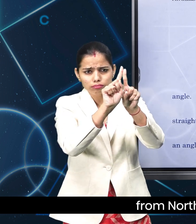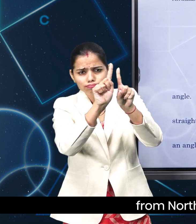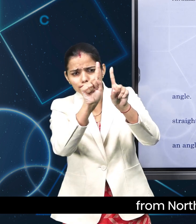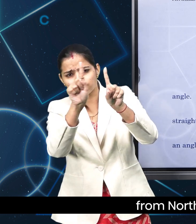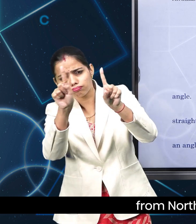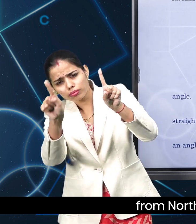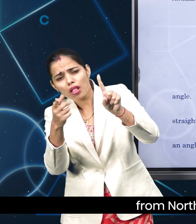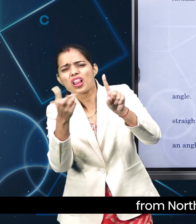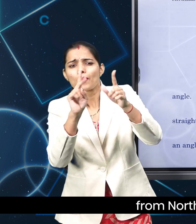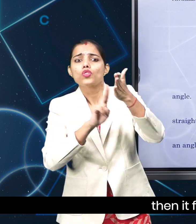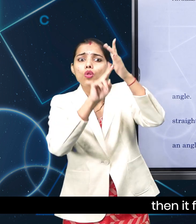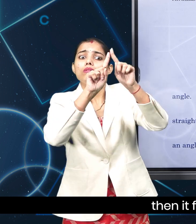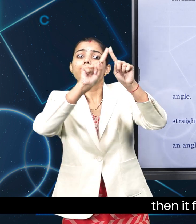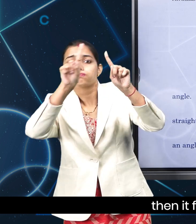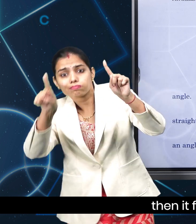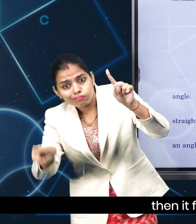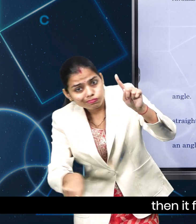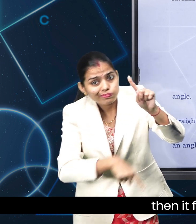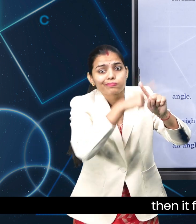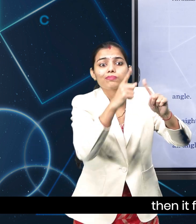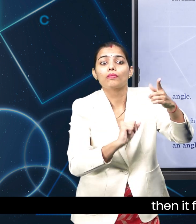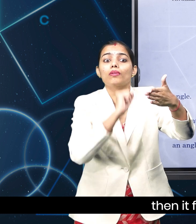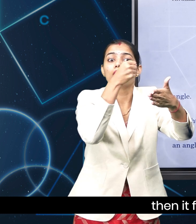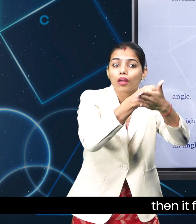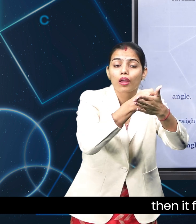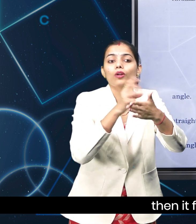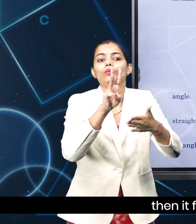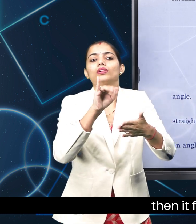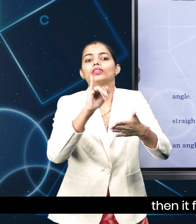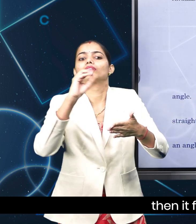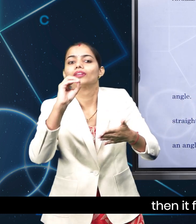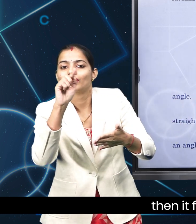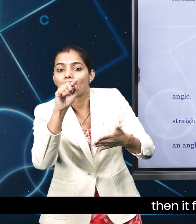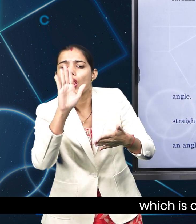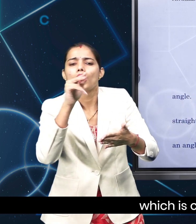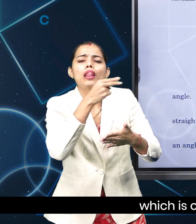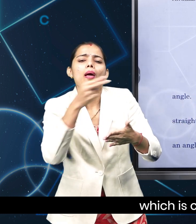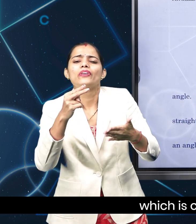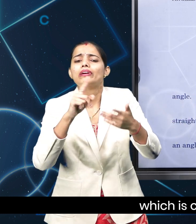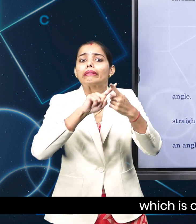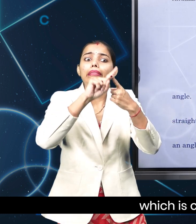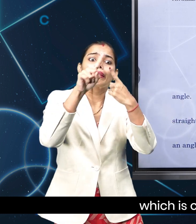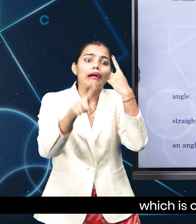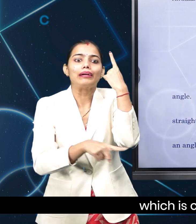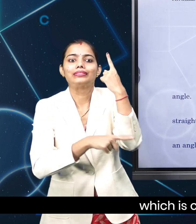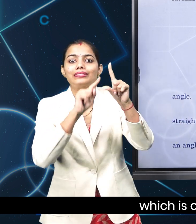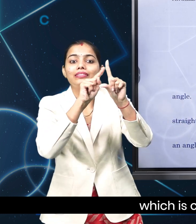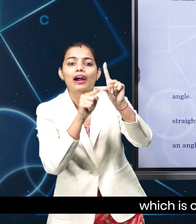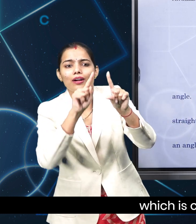north again, then it forms an angle of 360 degree, which is called a complete angle.